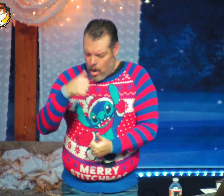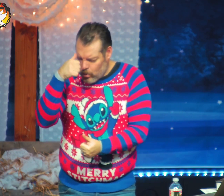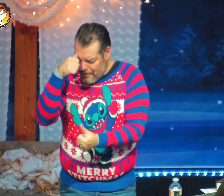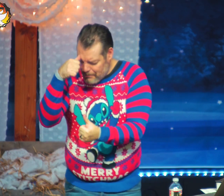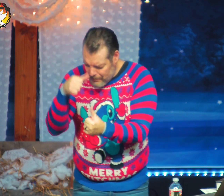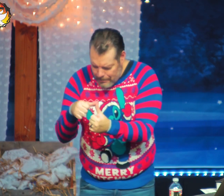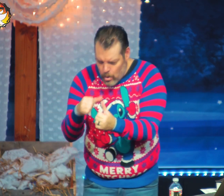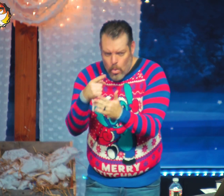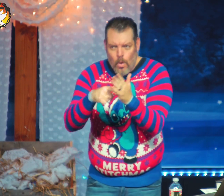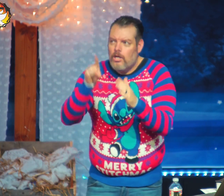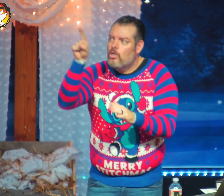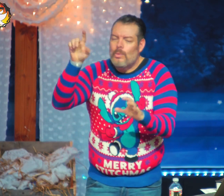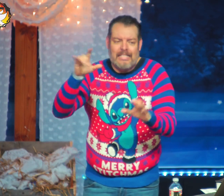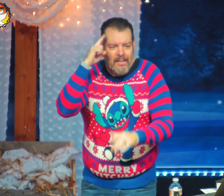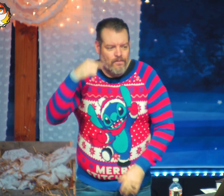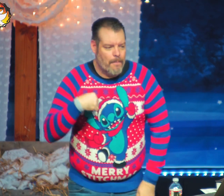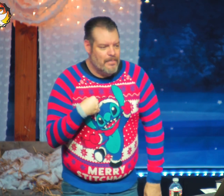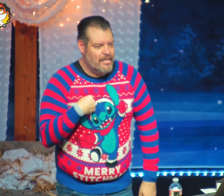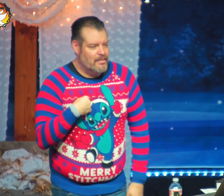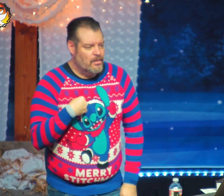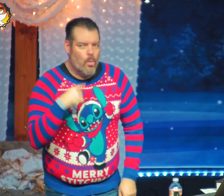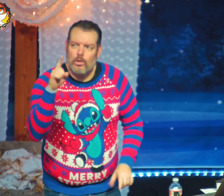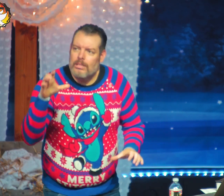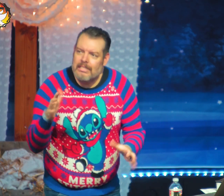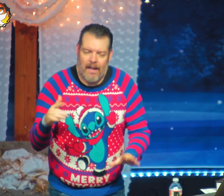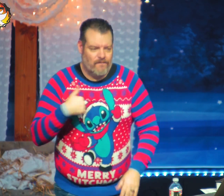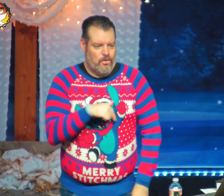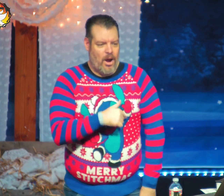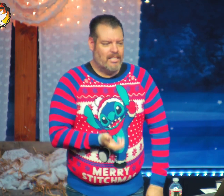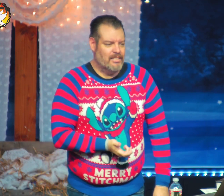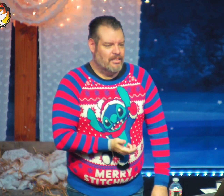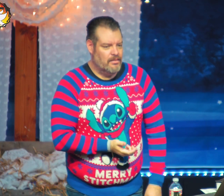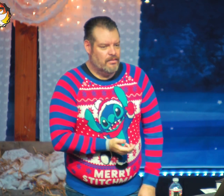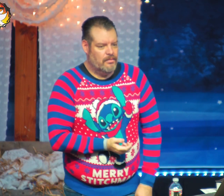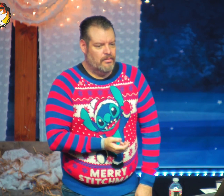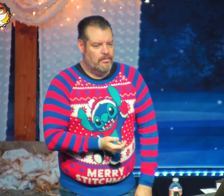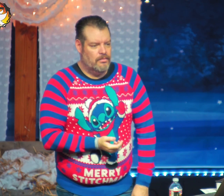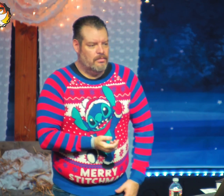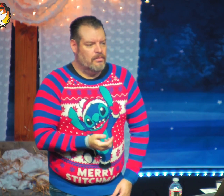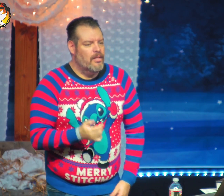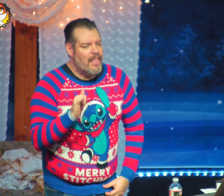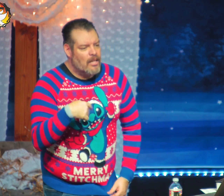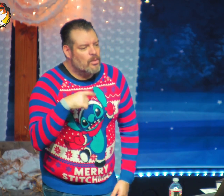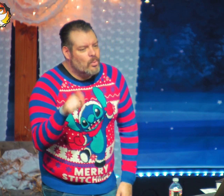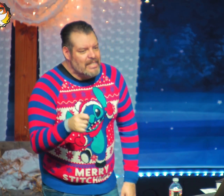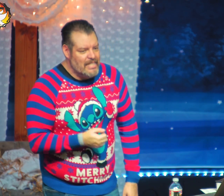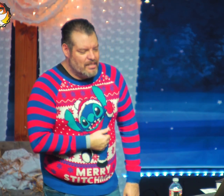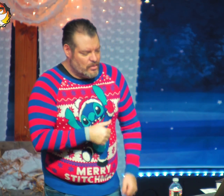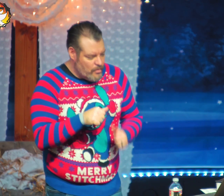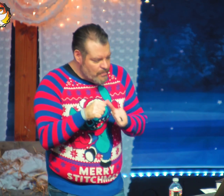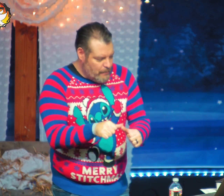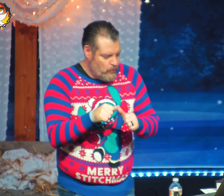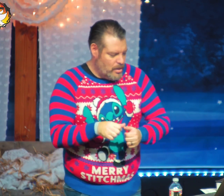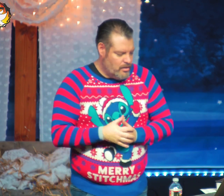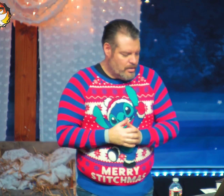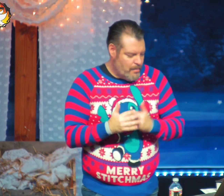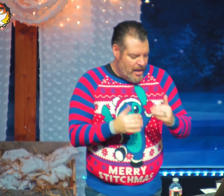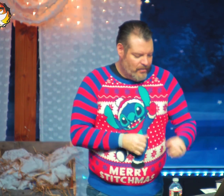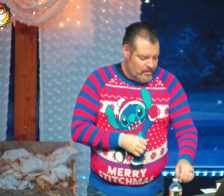have to get up in the morning and say what? Praise God. First and foremost, my mind is on you alone. And the negativity